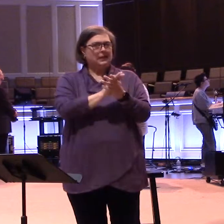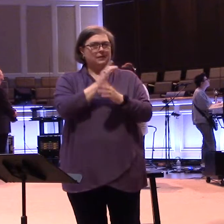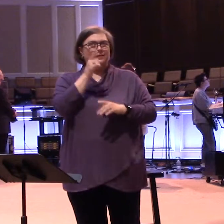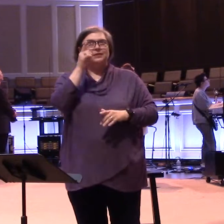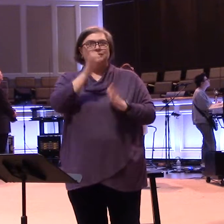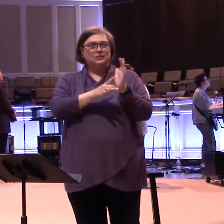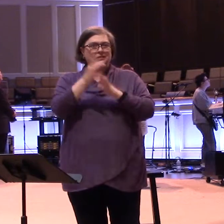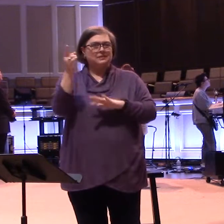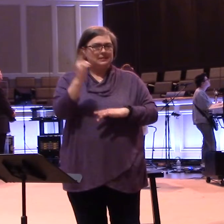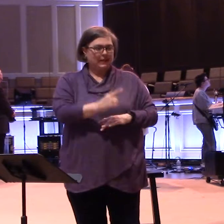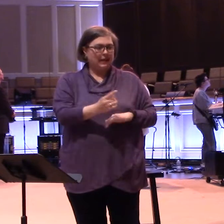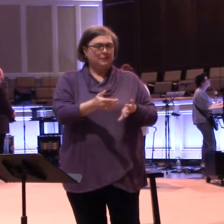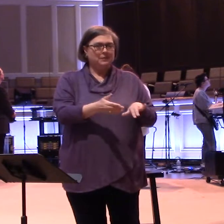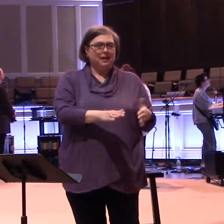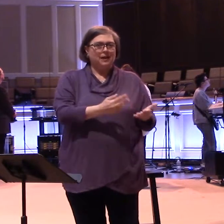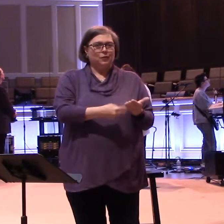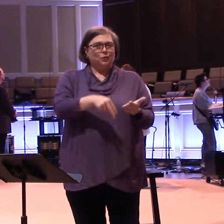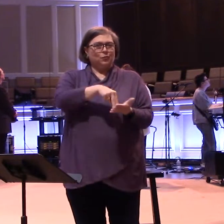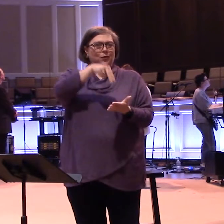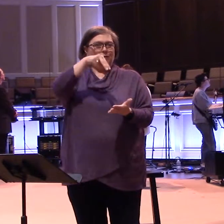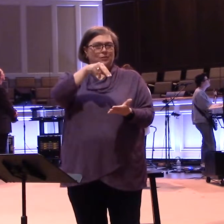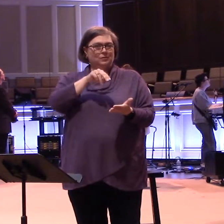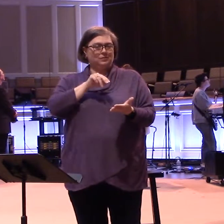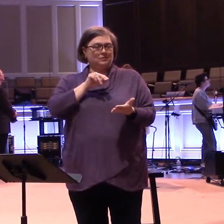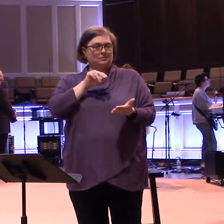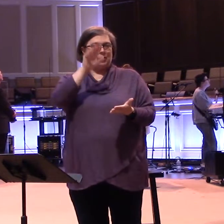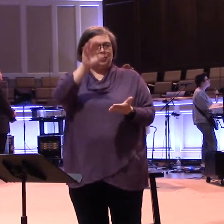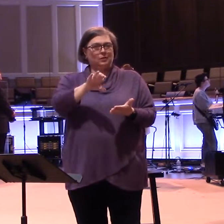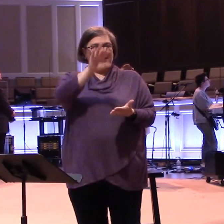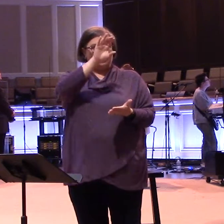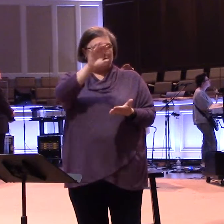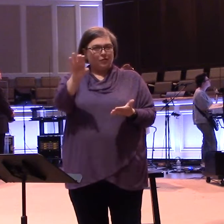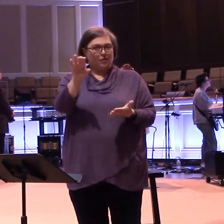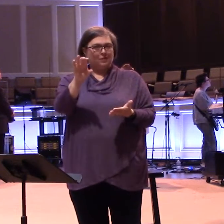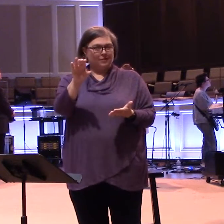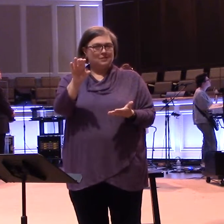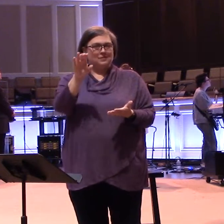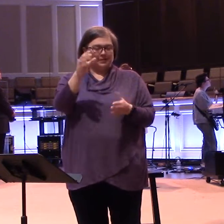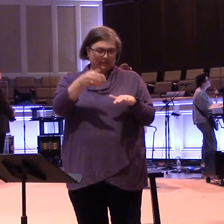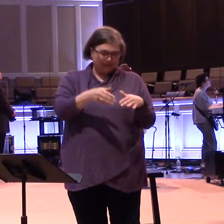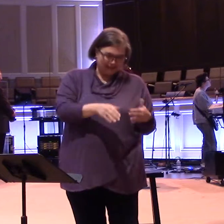again? Yes. Do you commit to following him in your life and